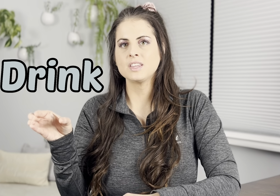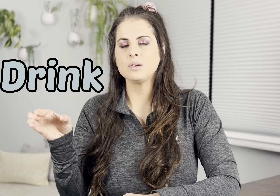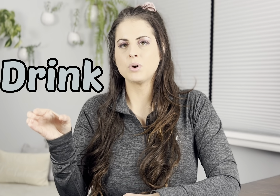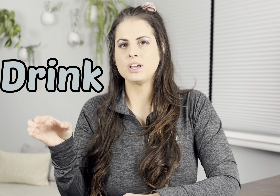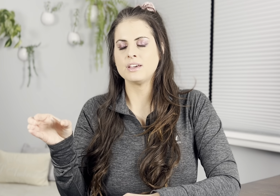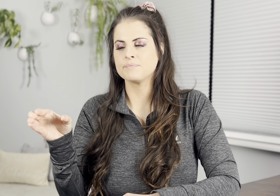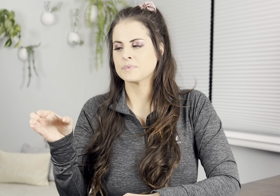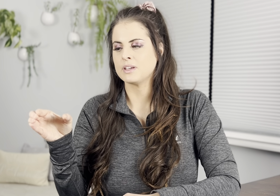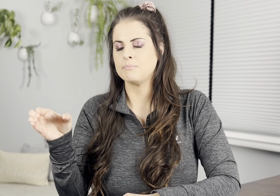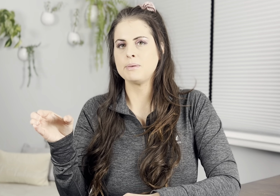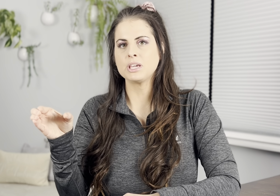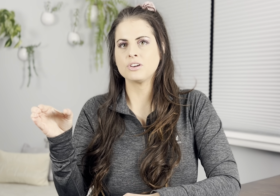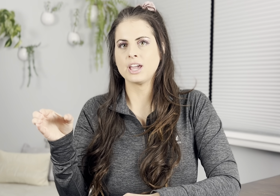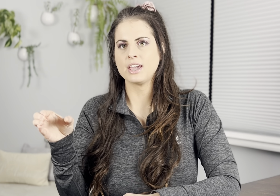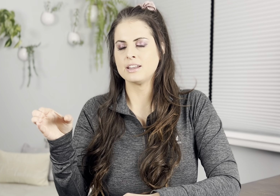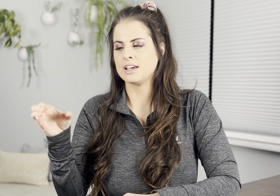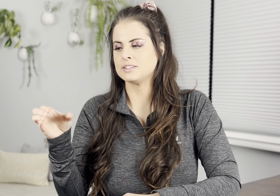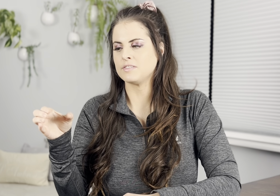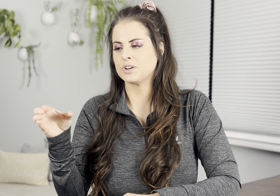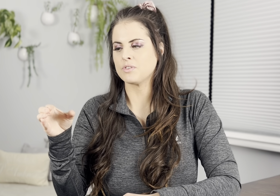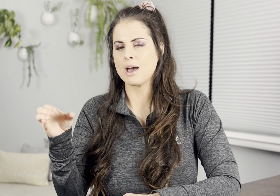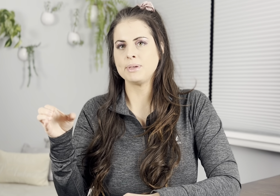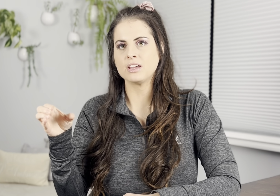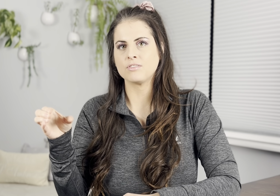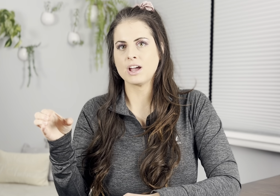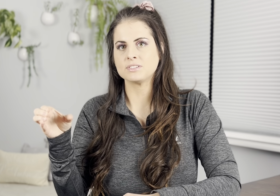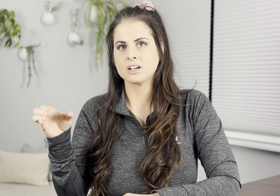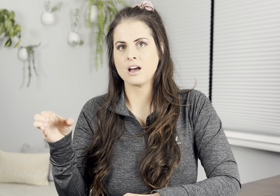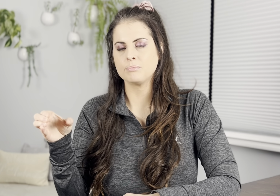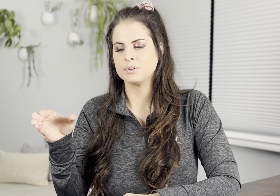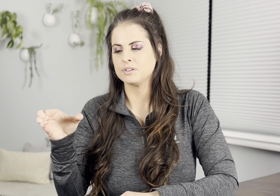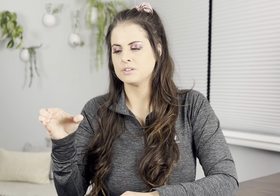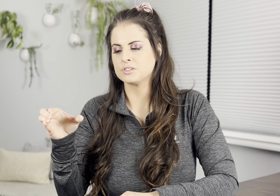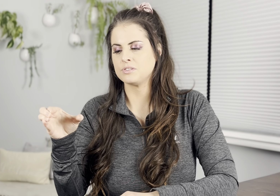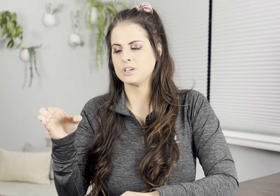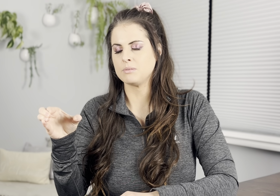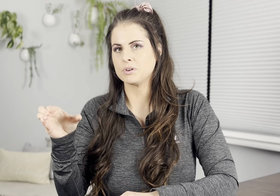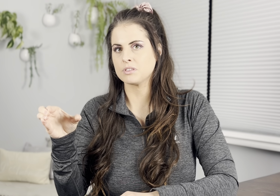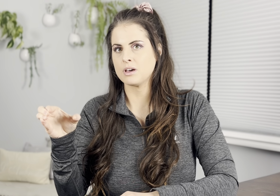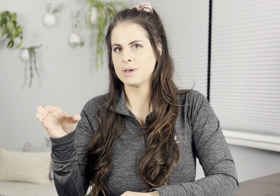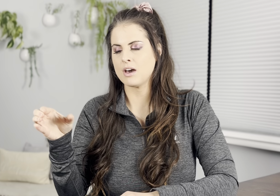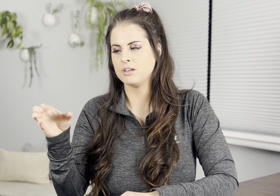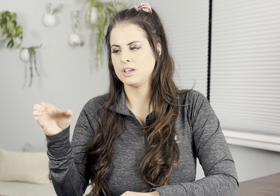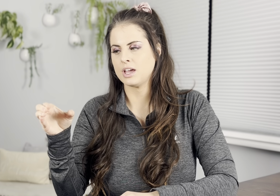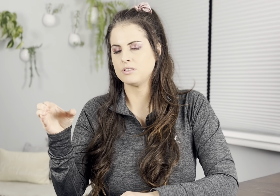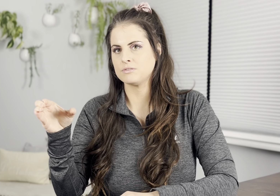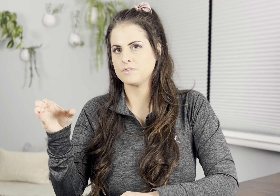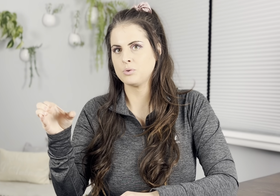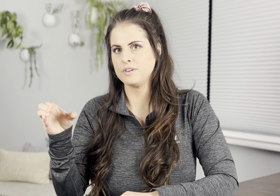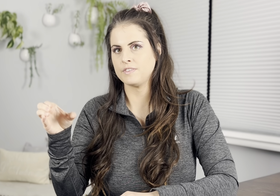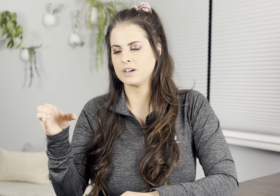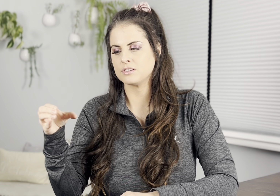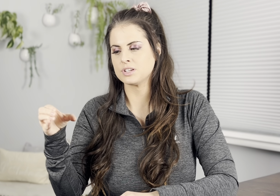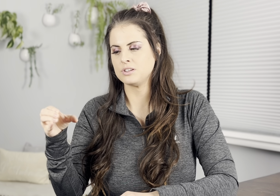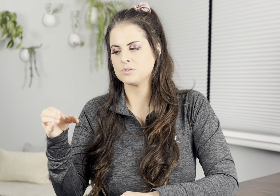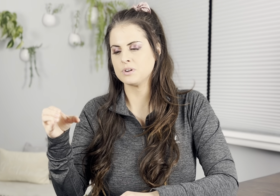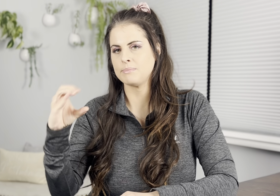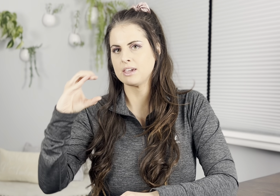want to mimic your hand as if you're wrapping it around a cup. So you keep your thumb out and those 4 fingers and you sort of make a